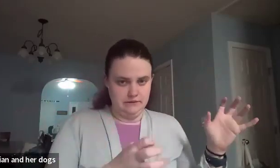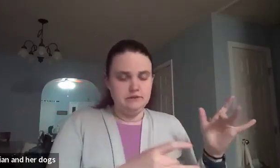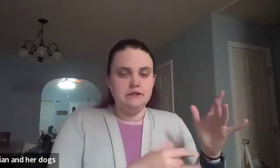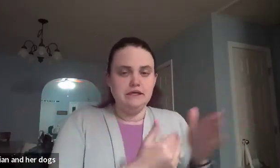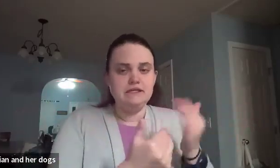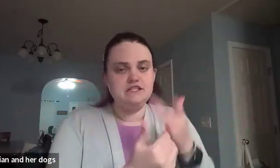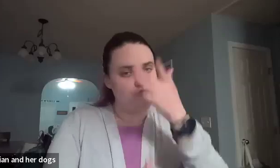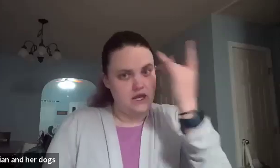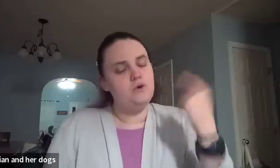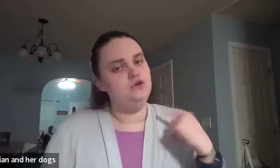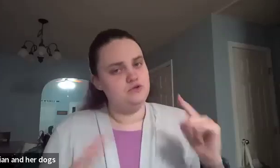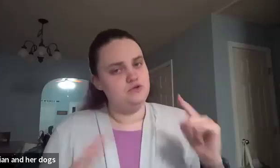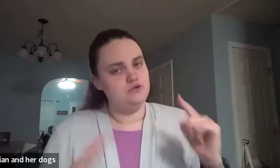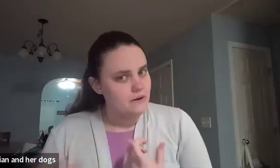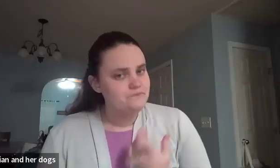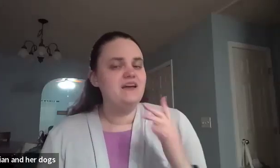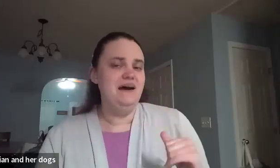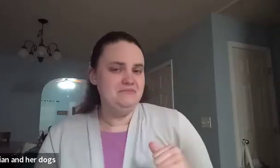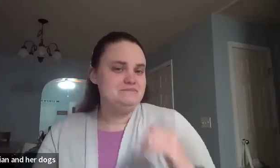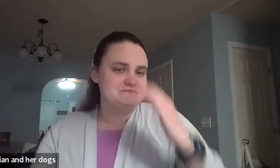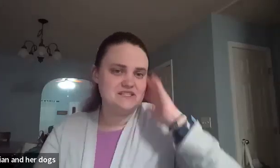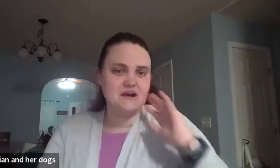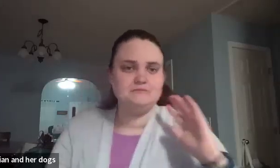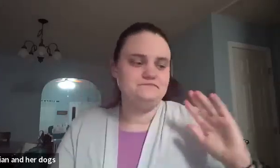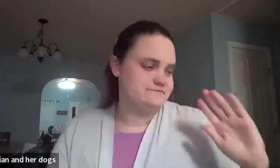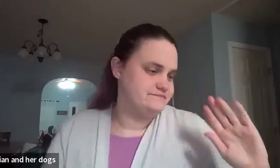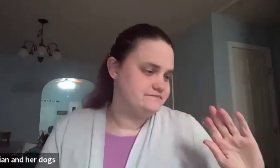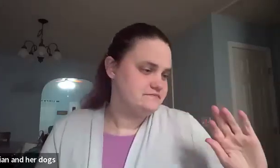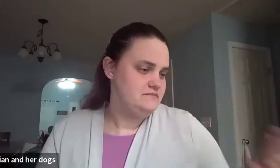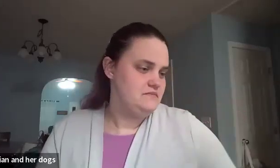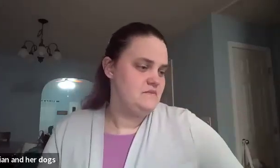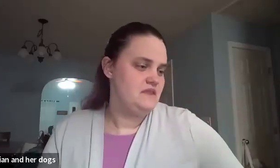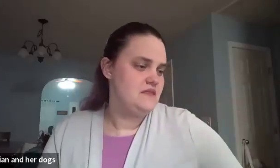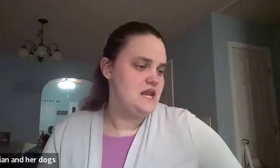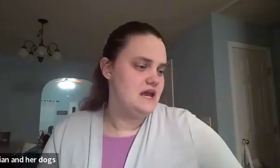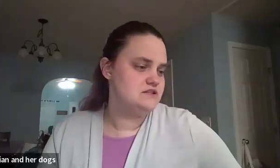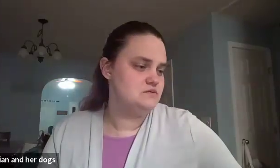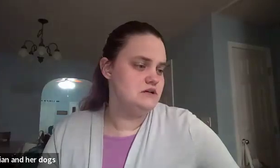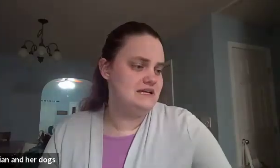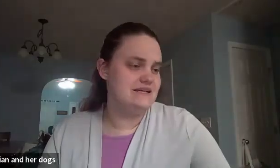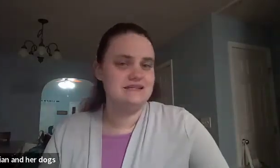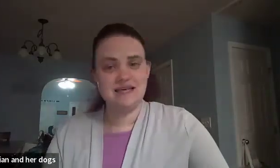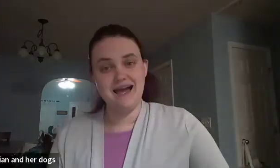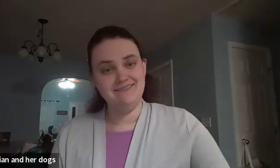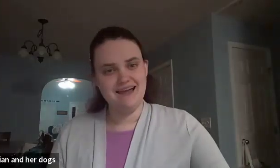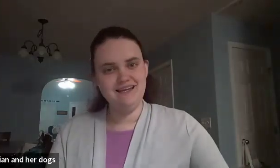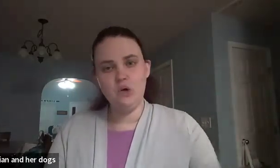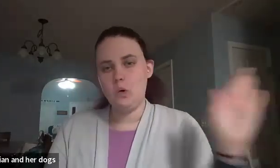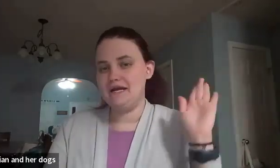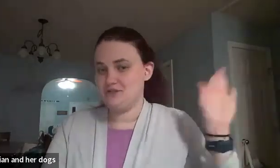easy to forget where you were starting from. So The next one is I like or I